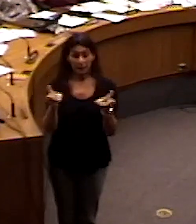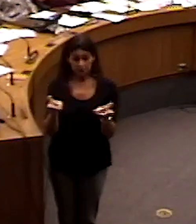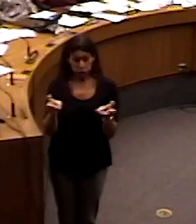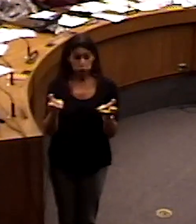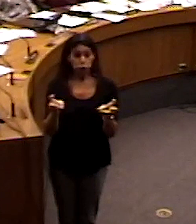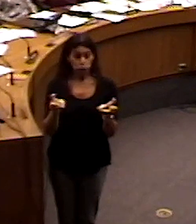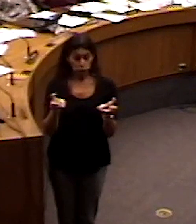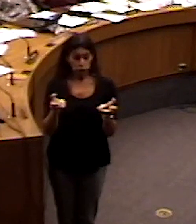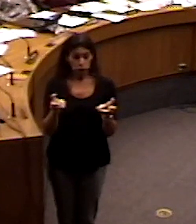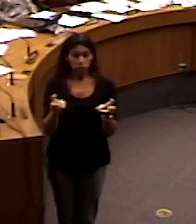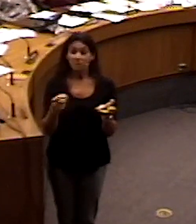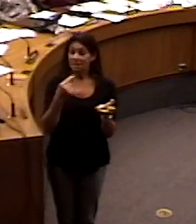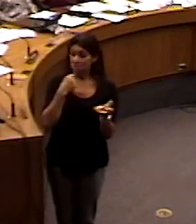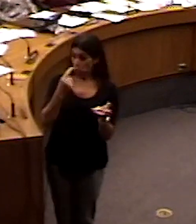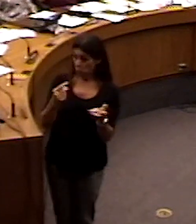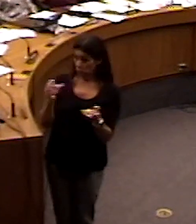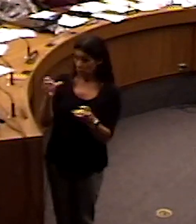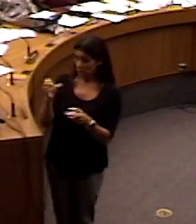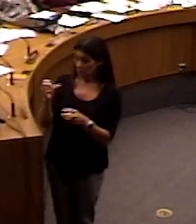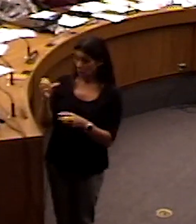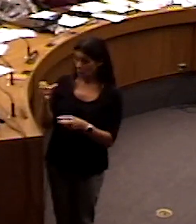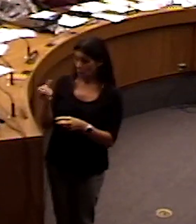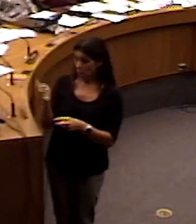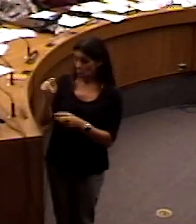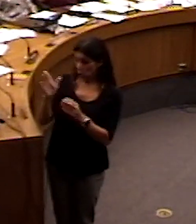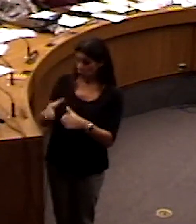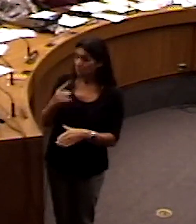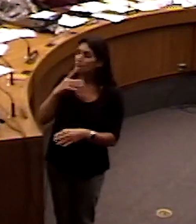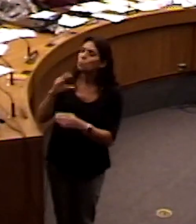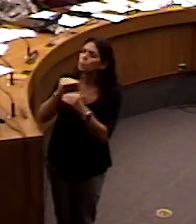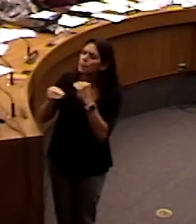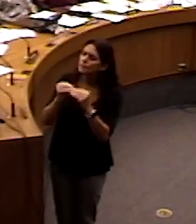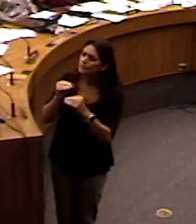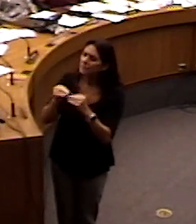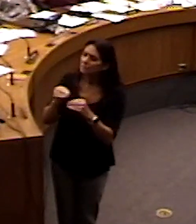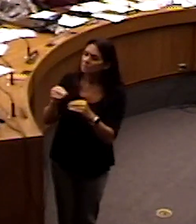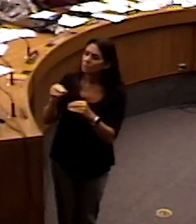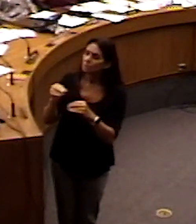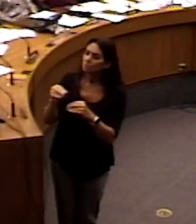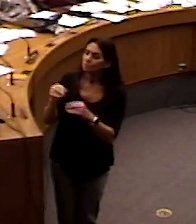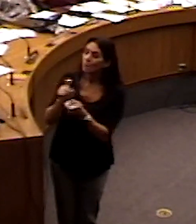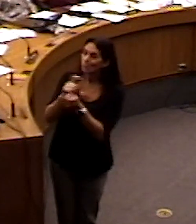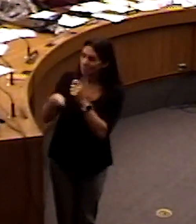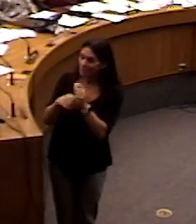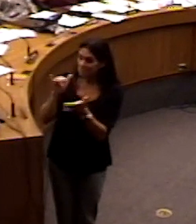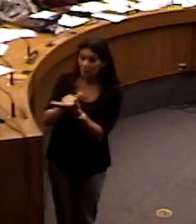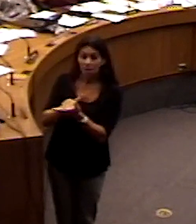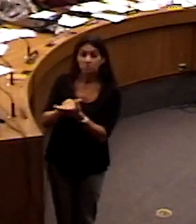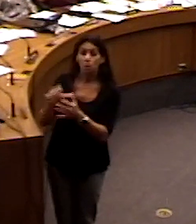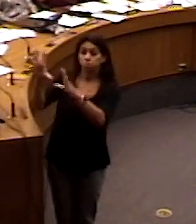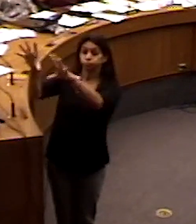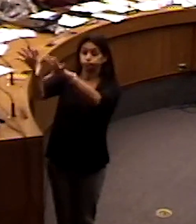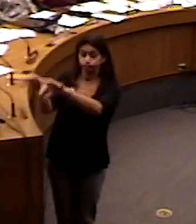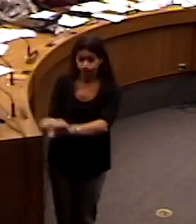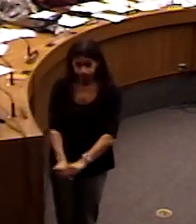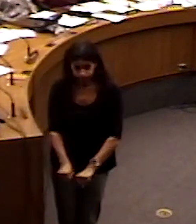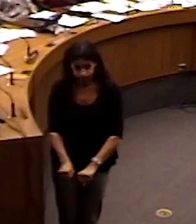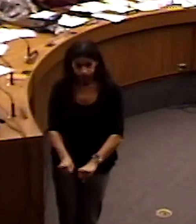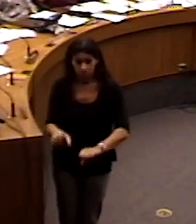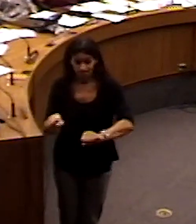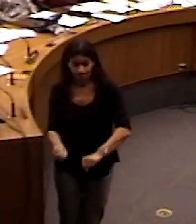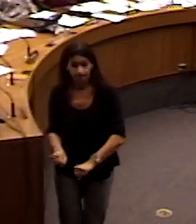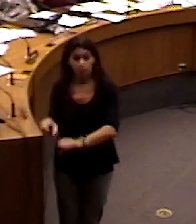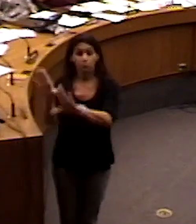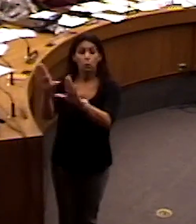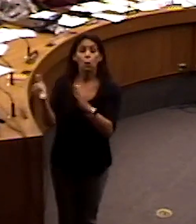they said to the owners, replace the broken sections. And instead, they took the entire thing down and put a brand new one